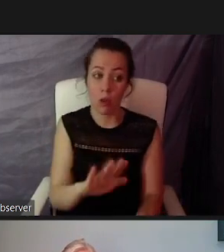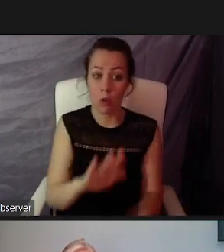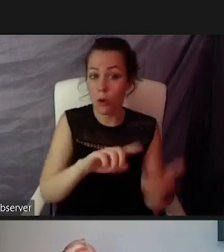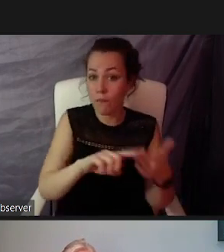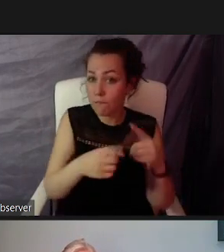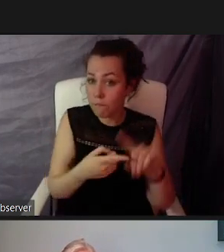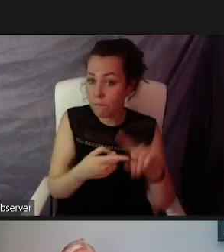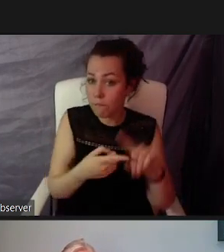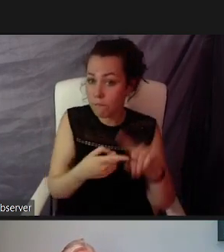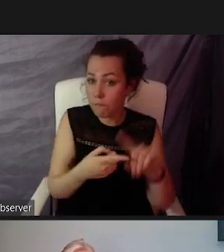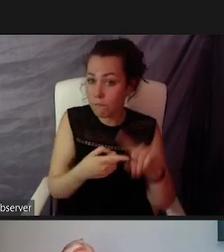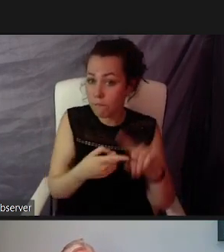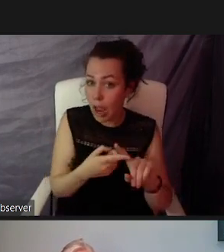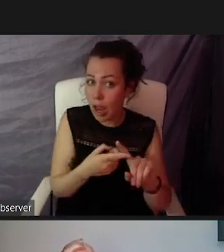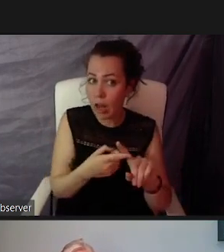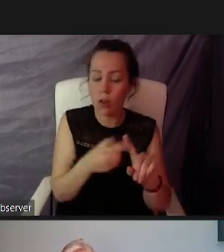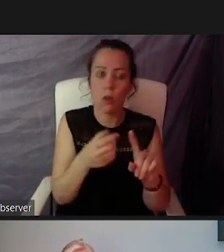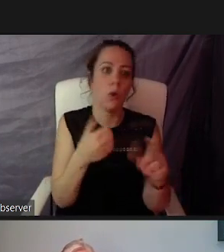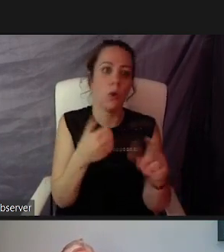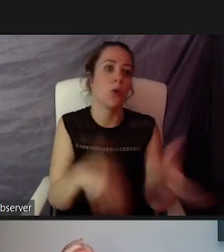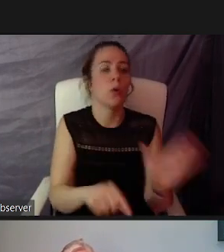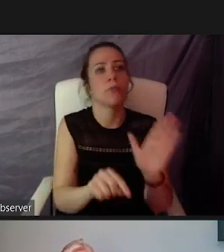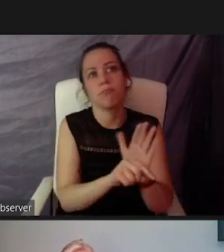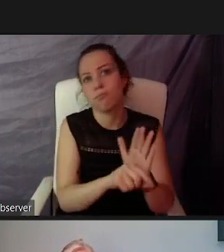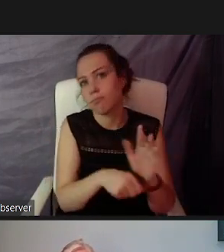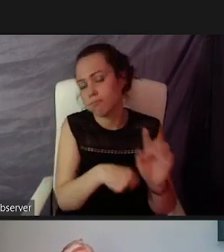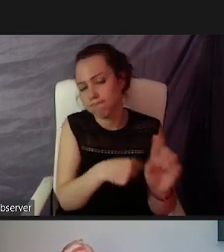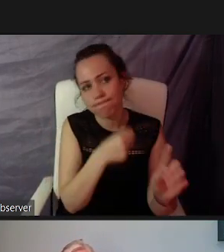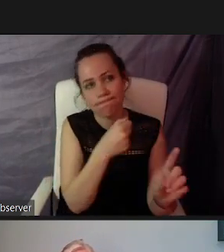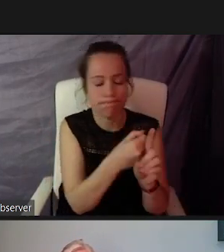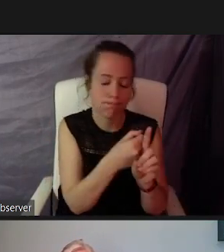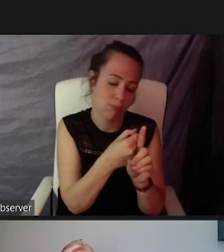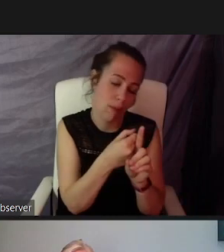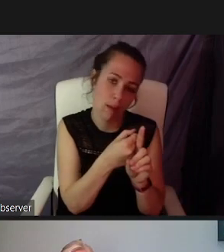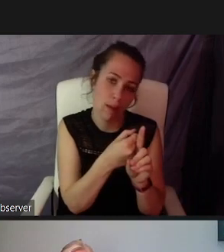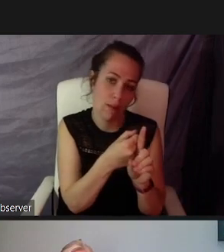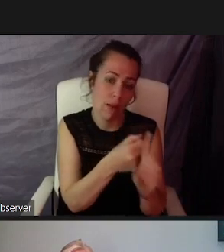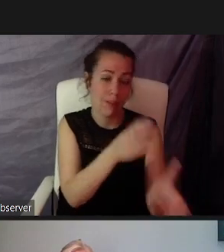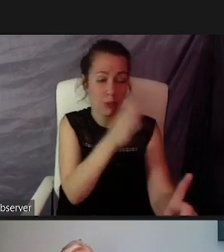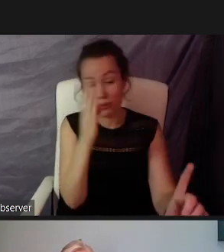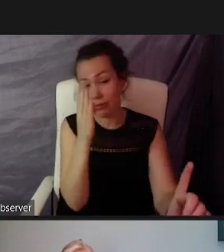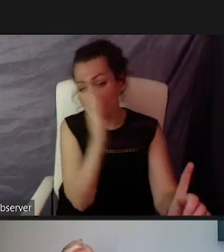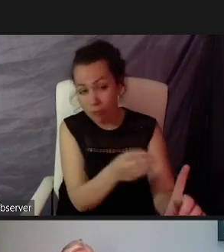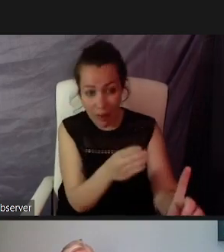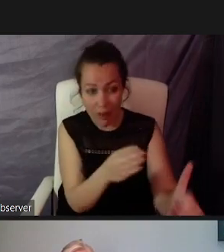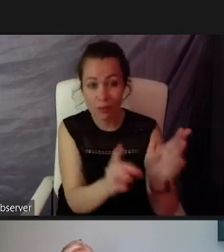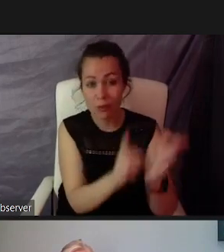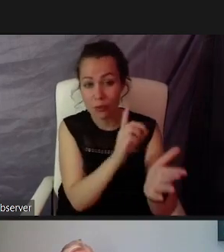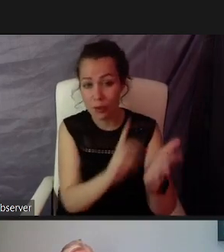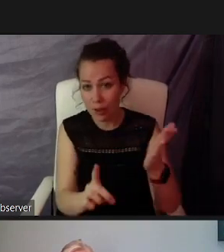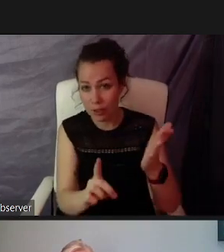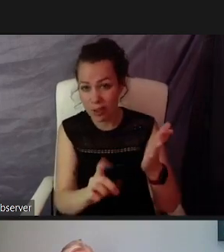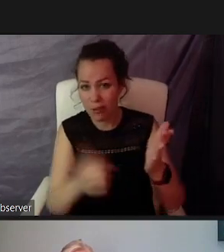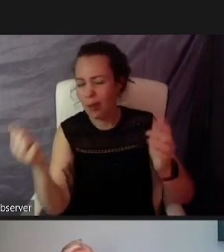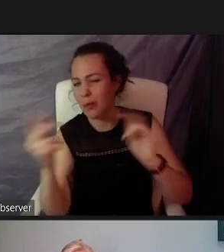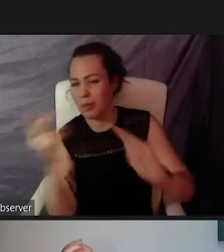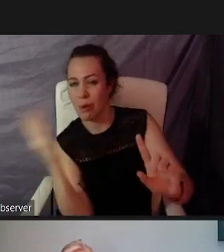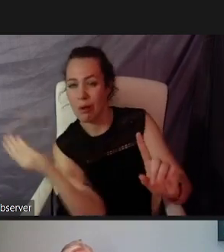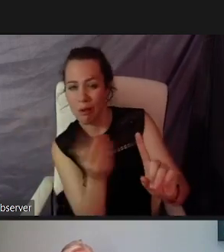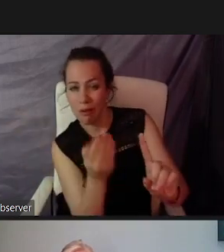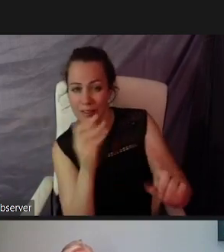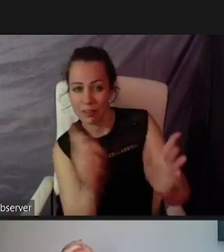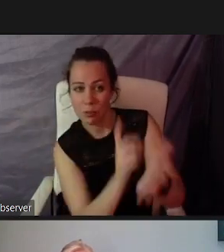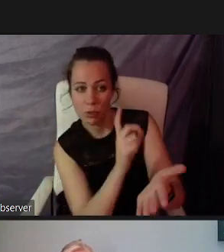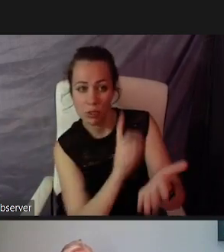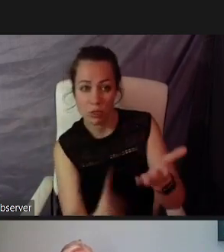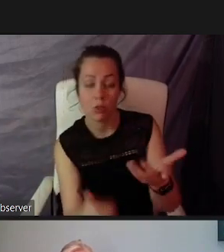this experience that they've had, if they've had direct discrimination, you can encourage your friend, if they